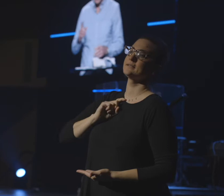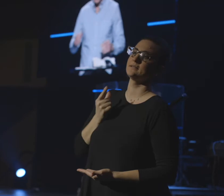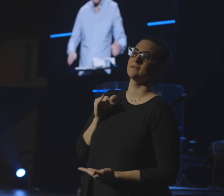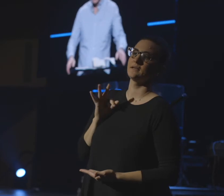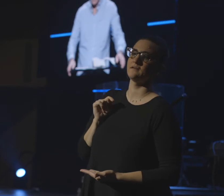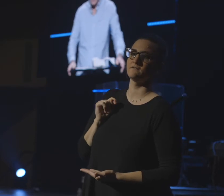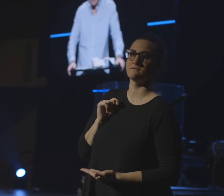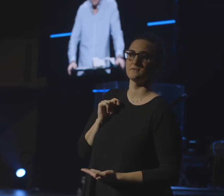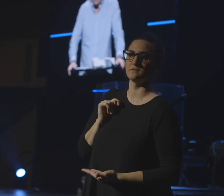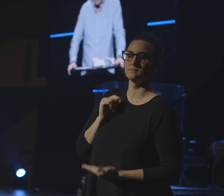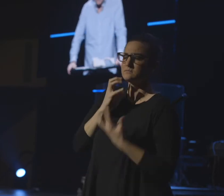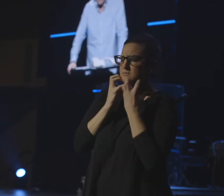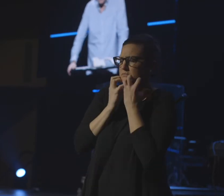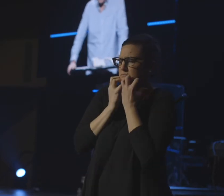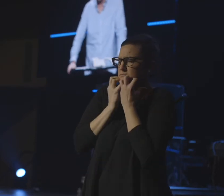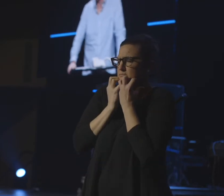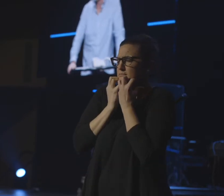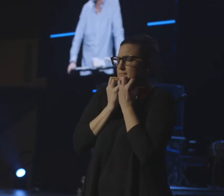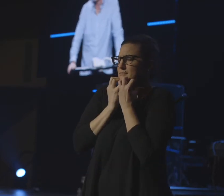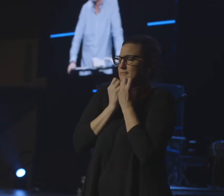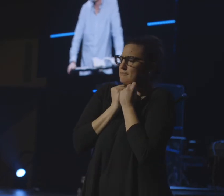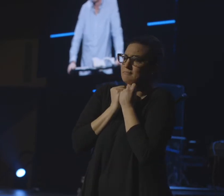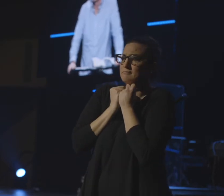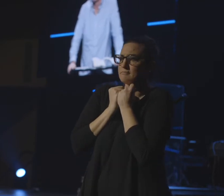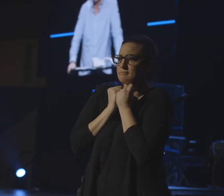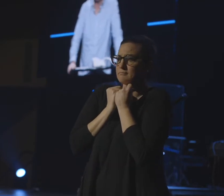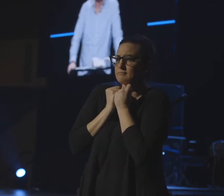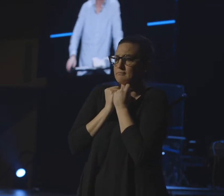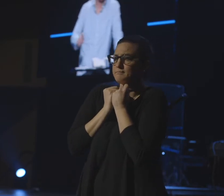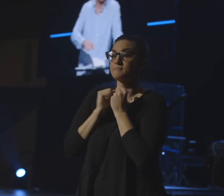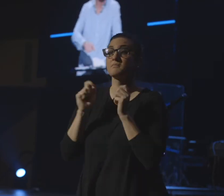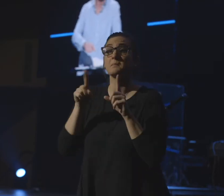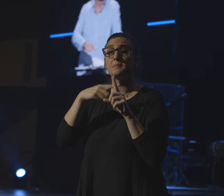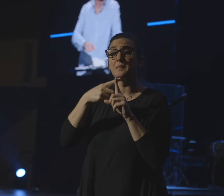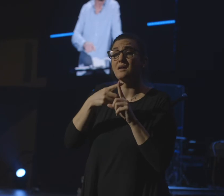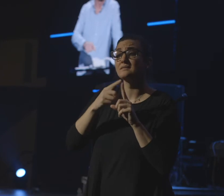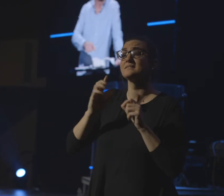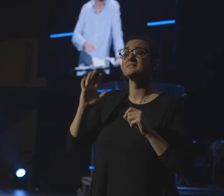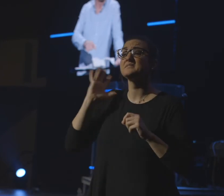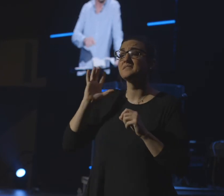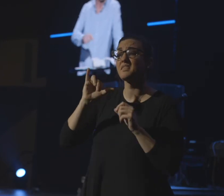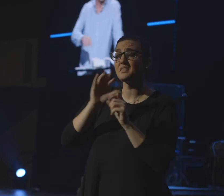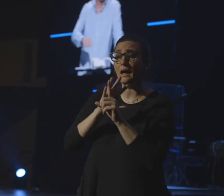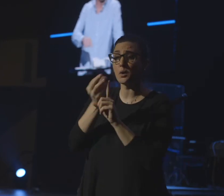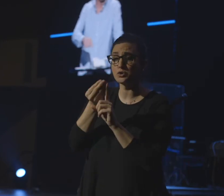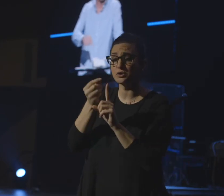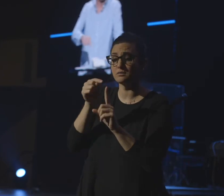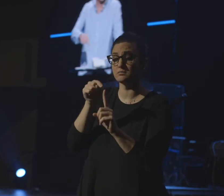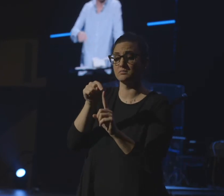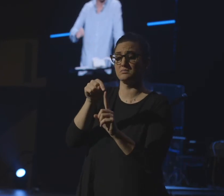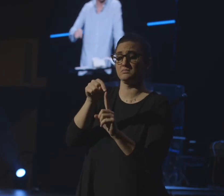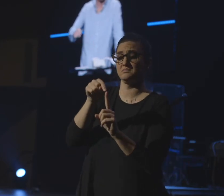it's telling us something else about culture. In this culture, a woman